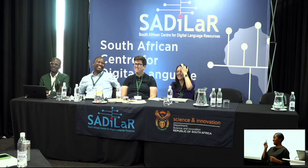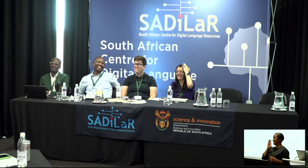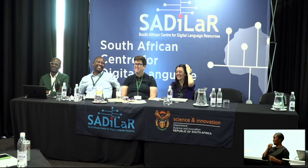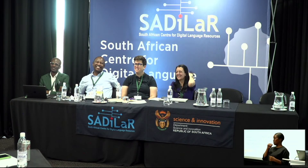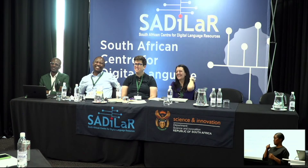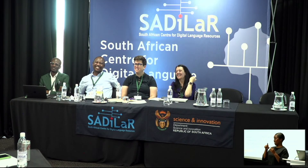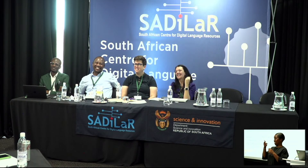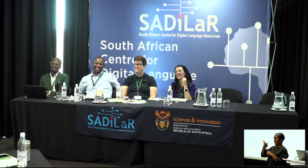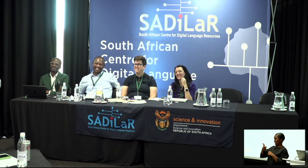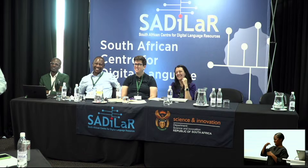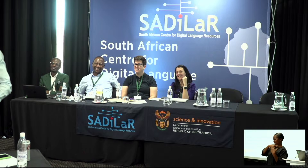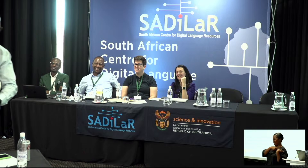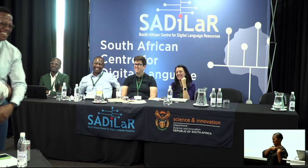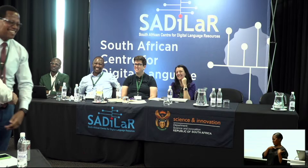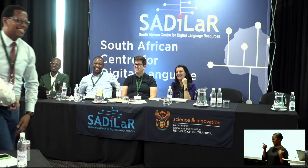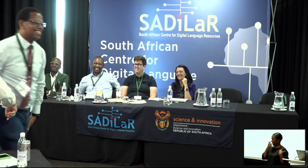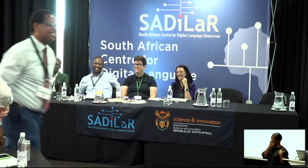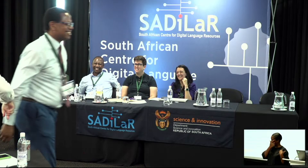Thank you.